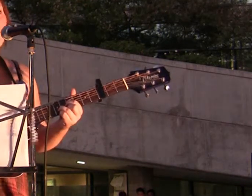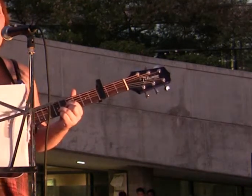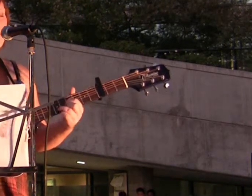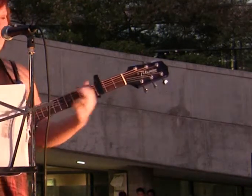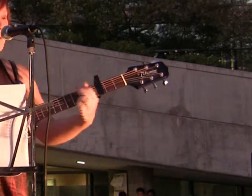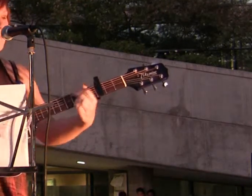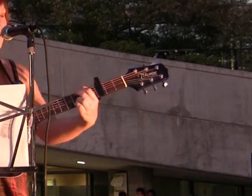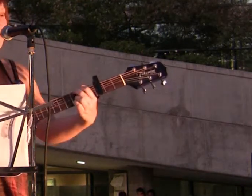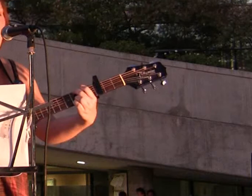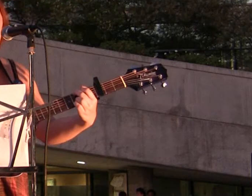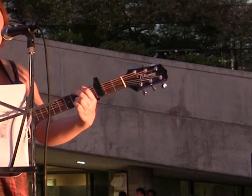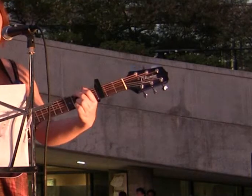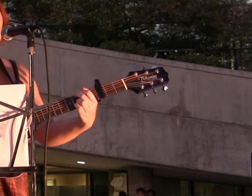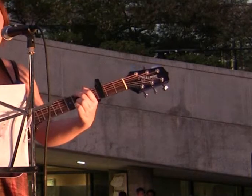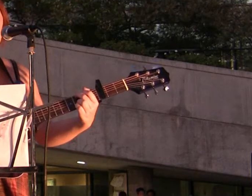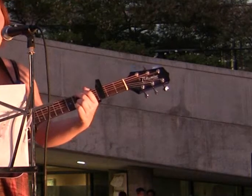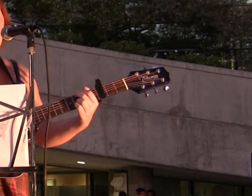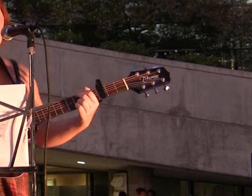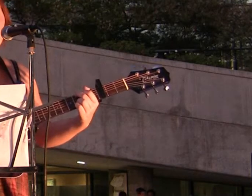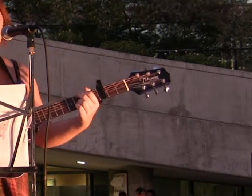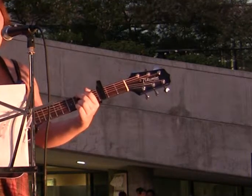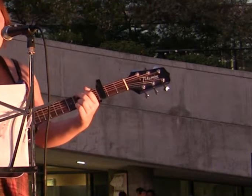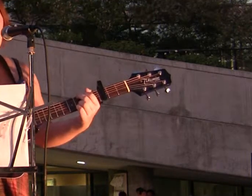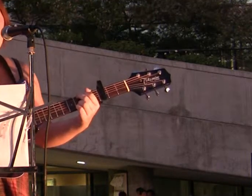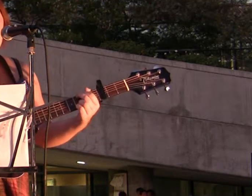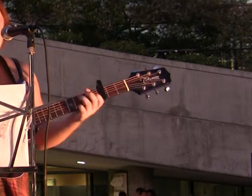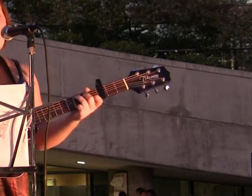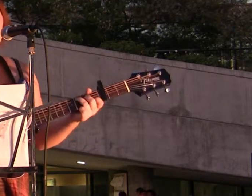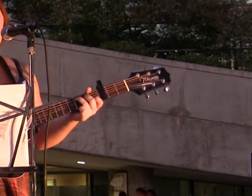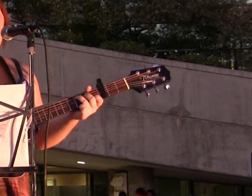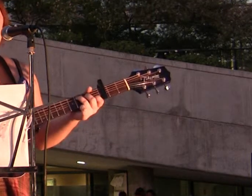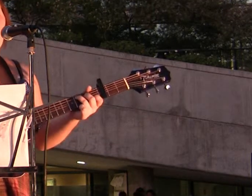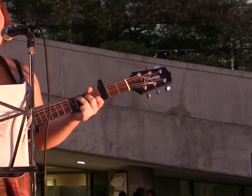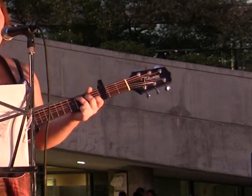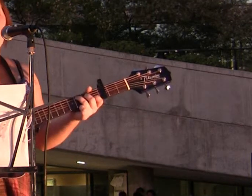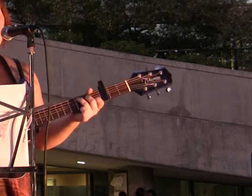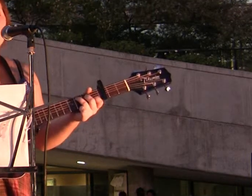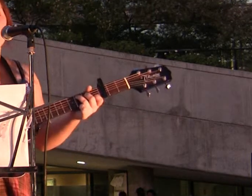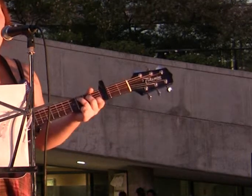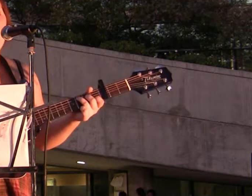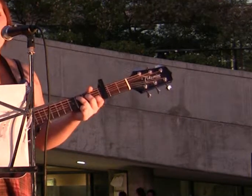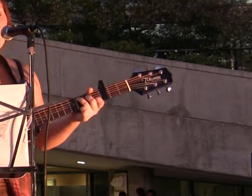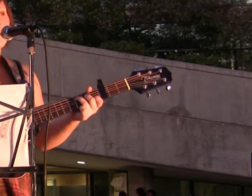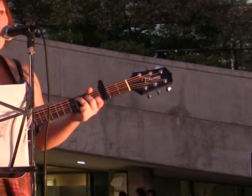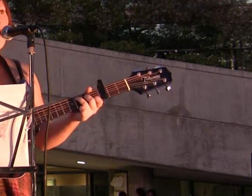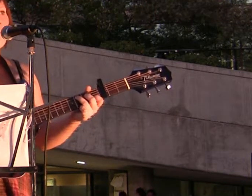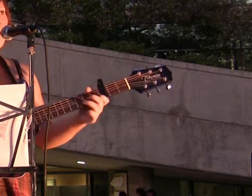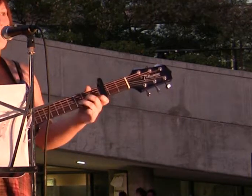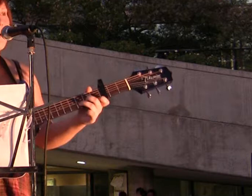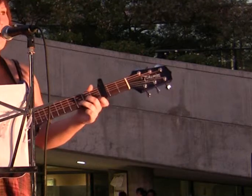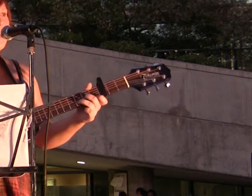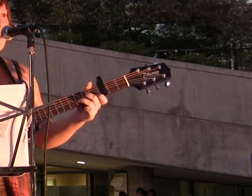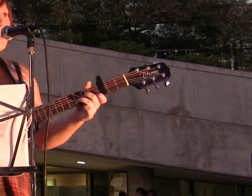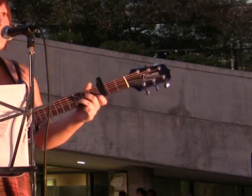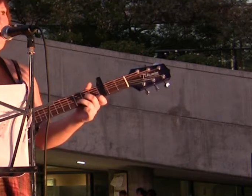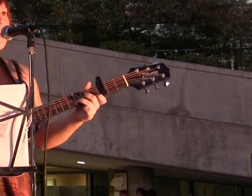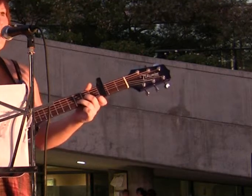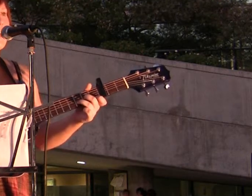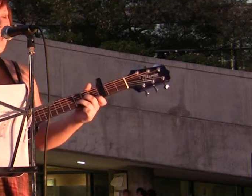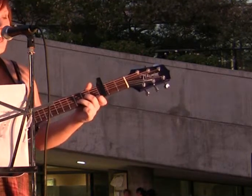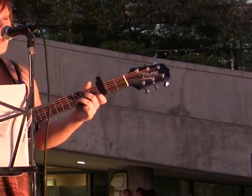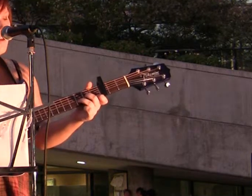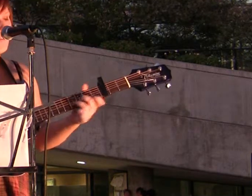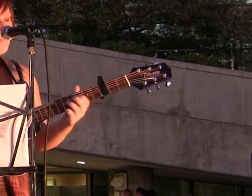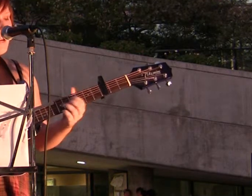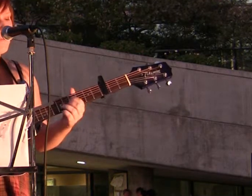together, cause we put an end to it. Yeah, there'll be no more pointless fighting, no more money